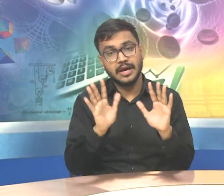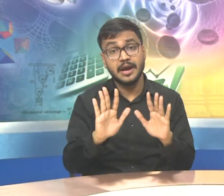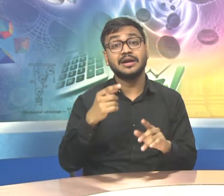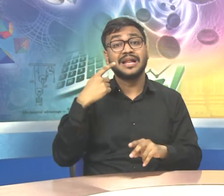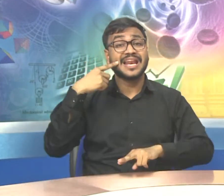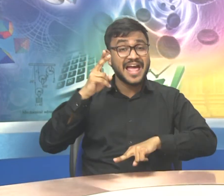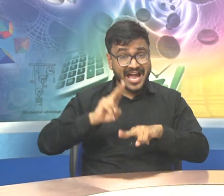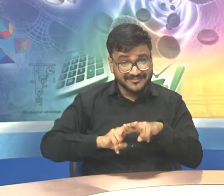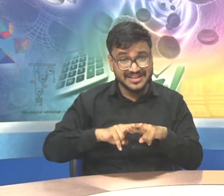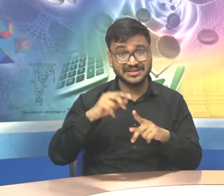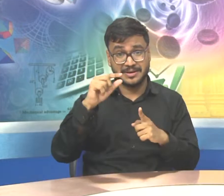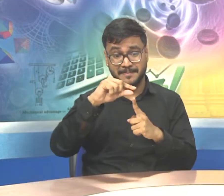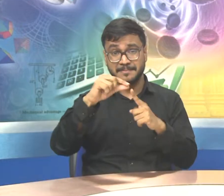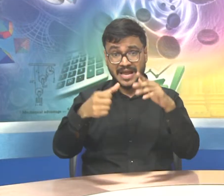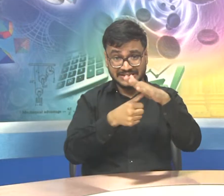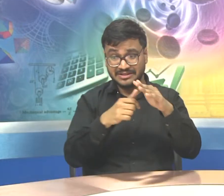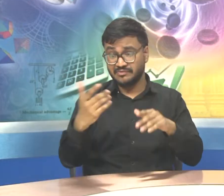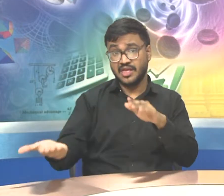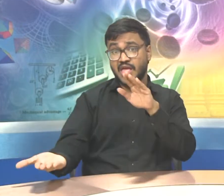case against the president.